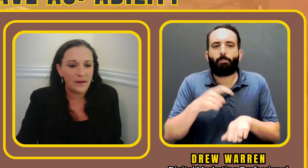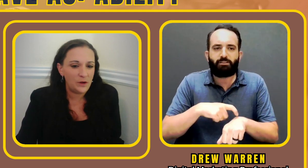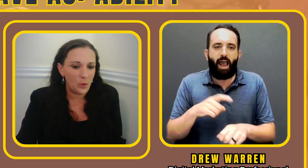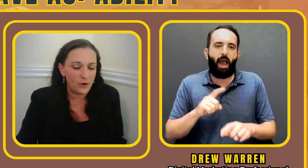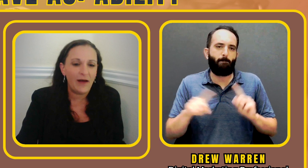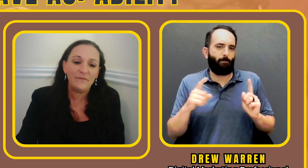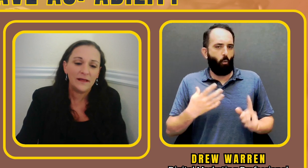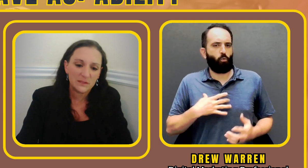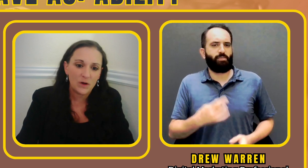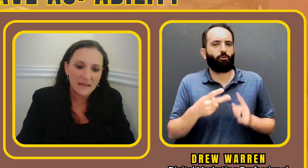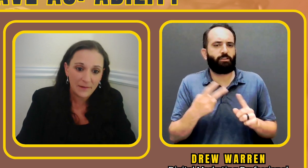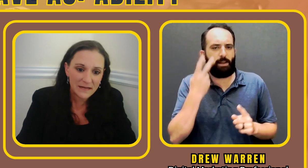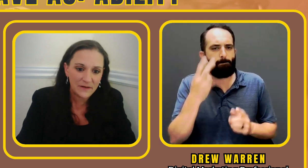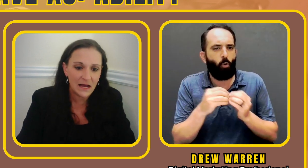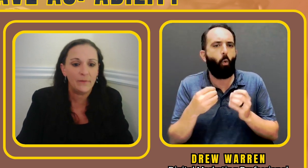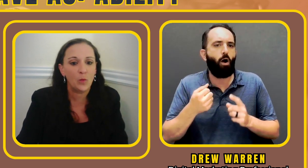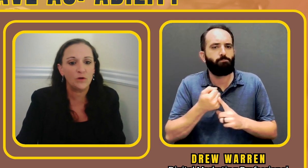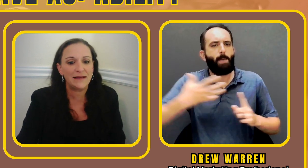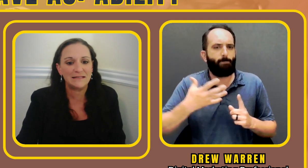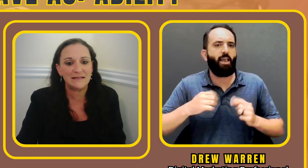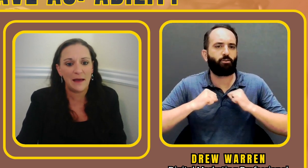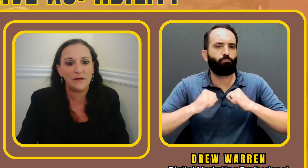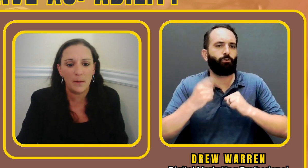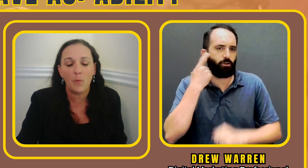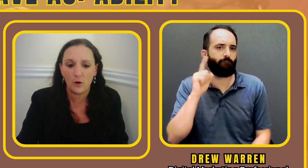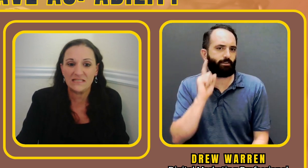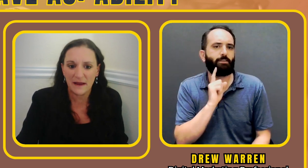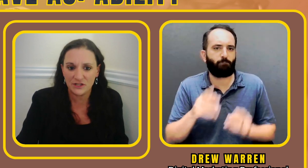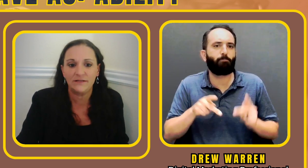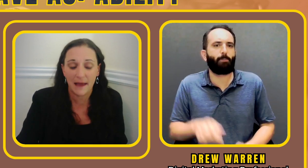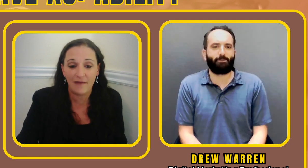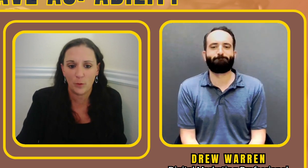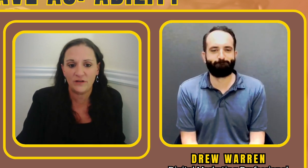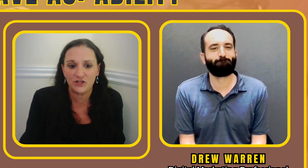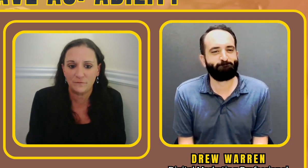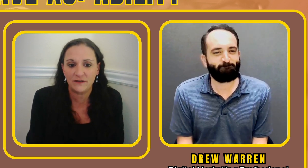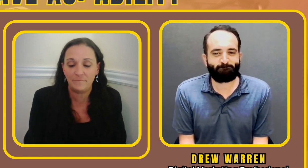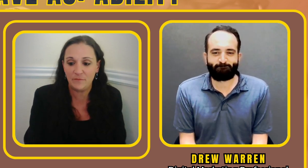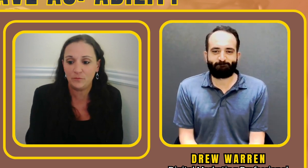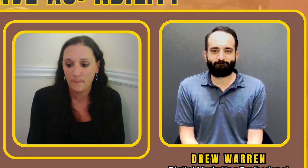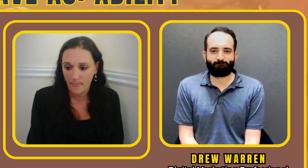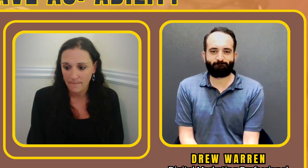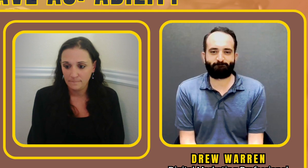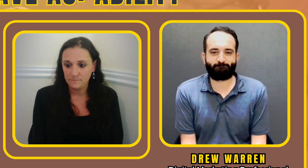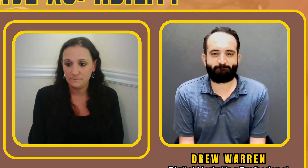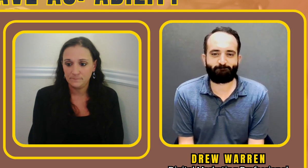that, word out, I feel like it's one step at a time, but I would like to see that become more expansion to have more protections for deaf people.